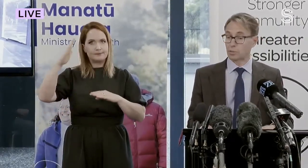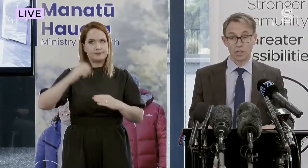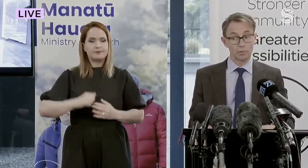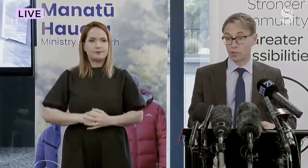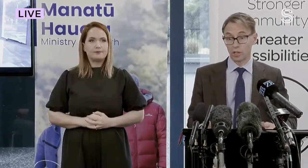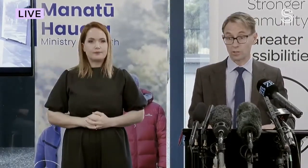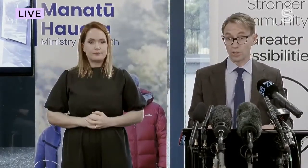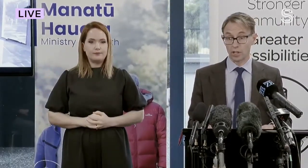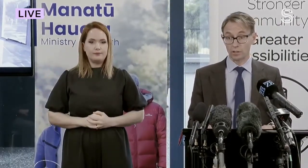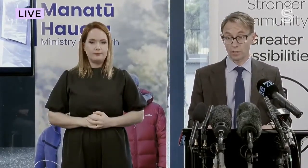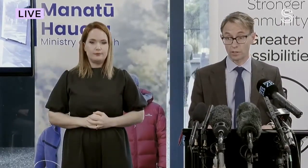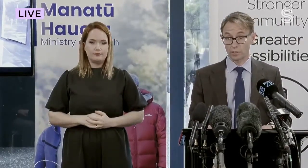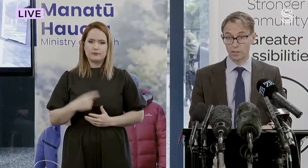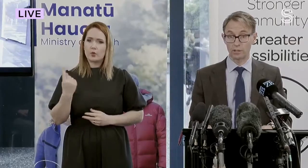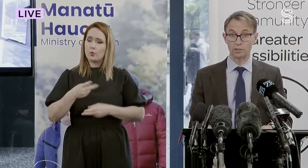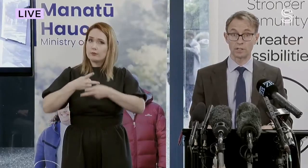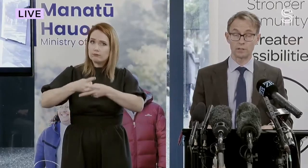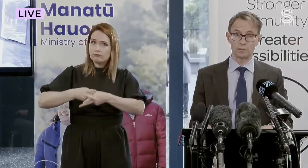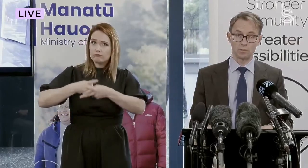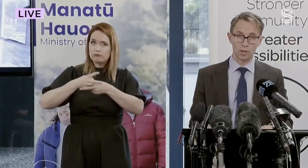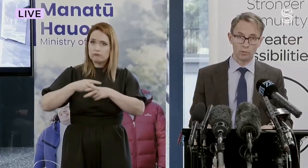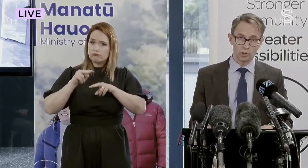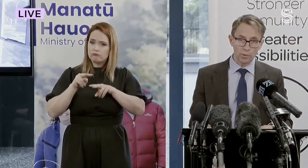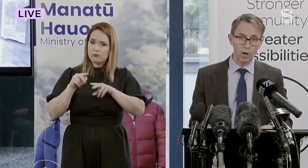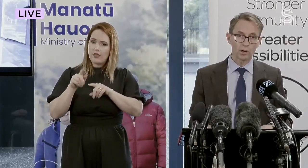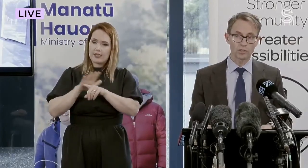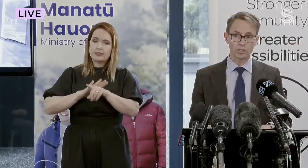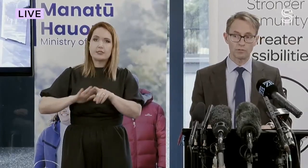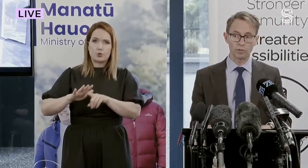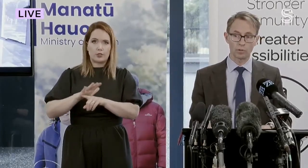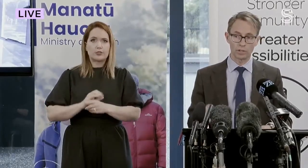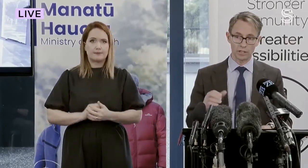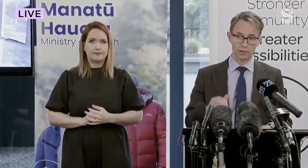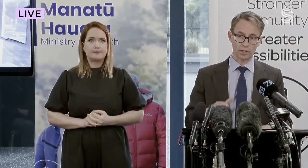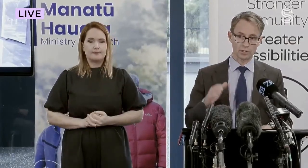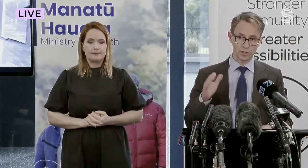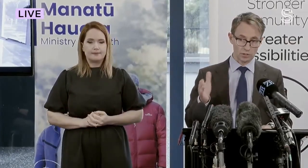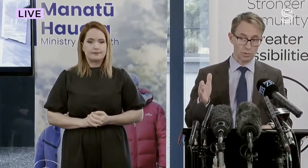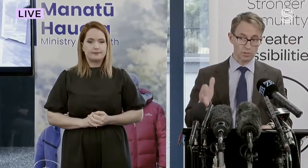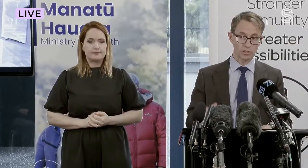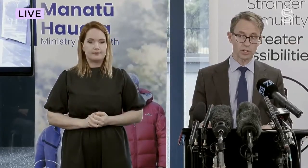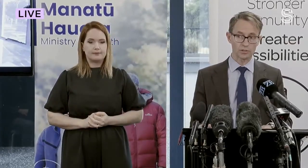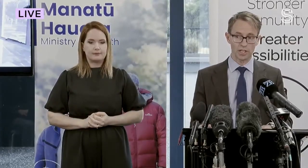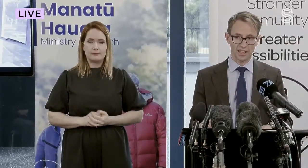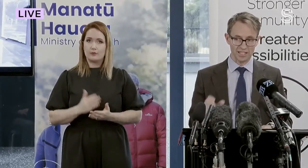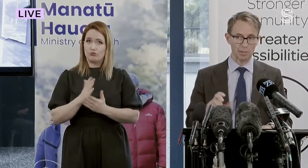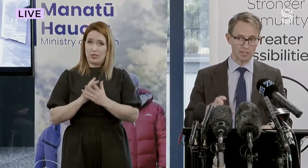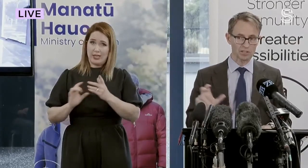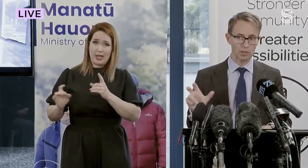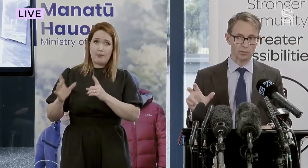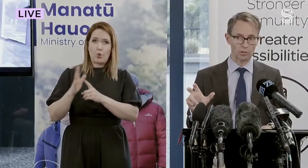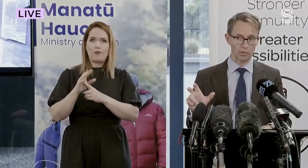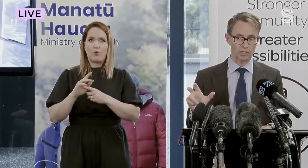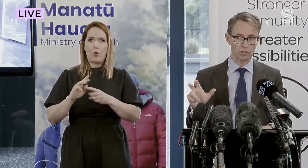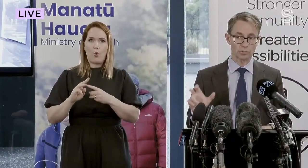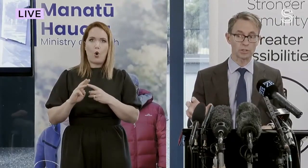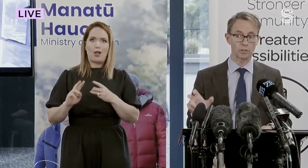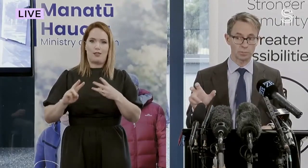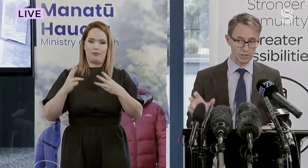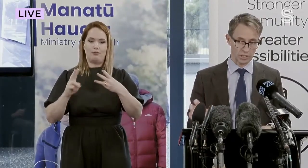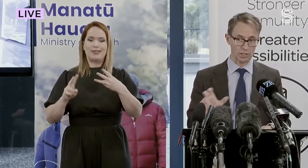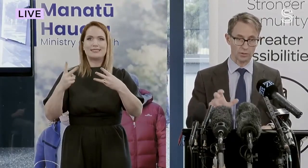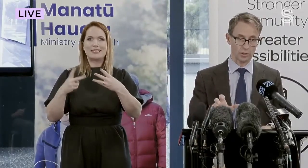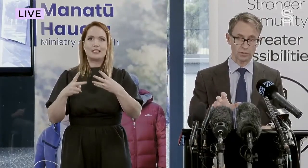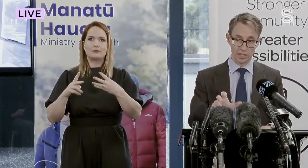That's something we keep a very close eye on, and a real priority for getting that second booster dose out has been into our older age groups,